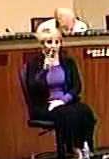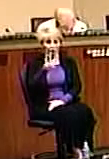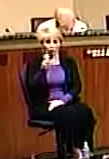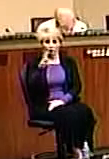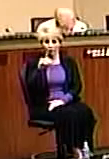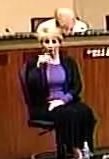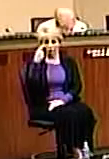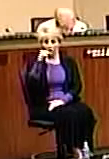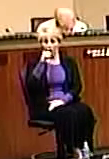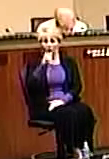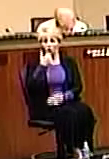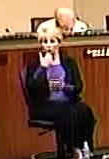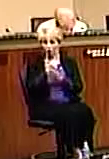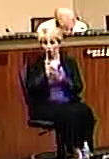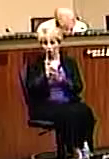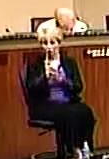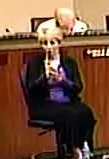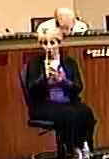$350 for not credit worthy.